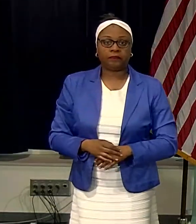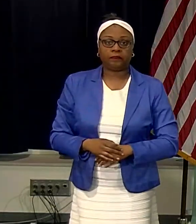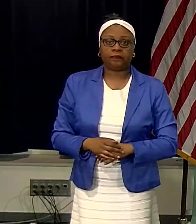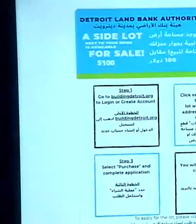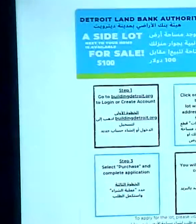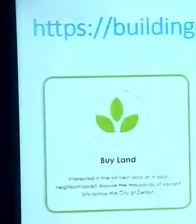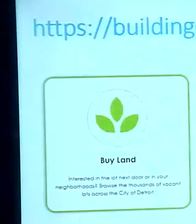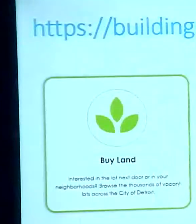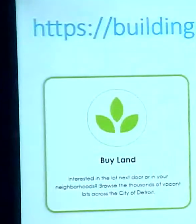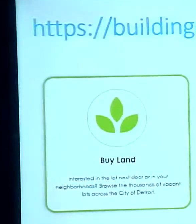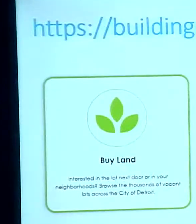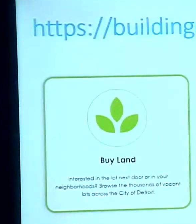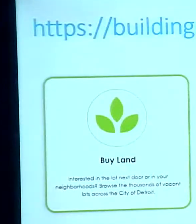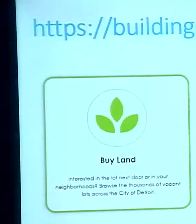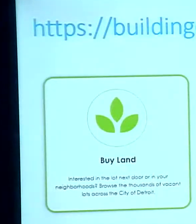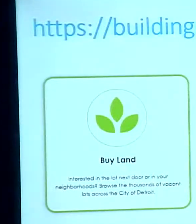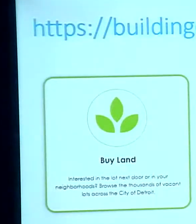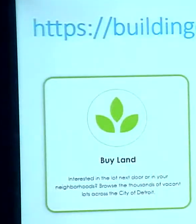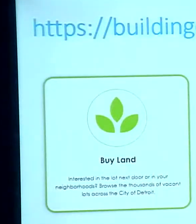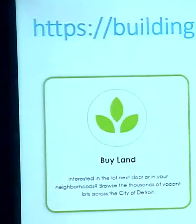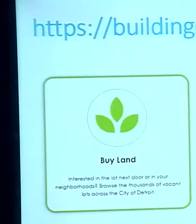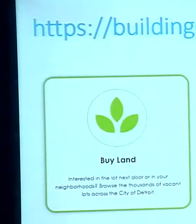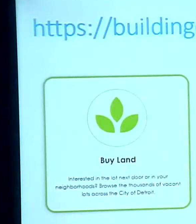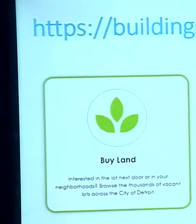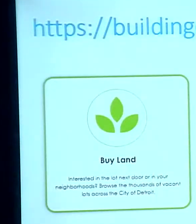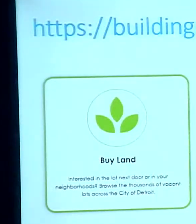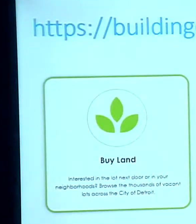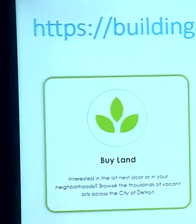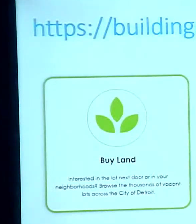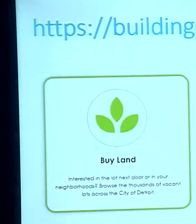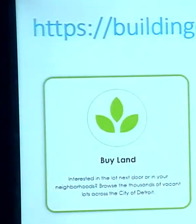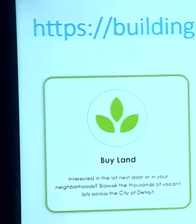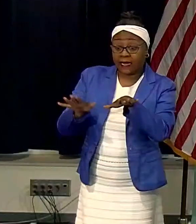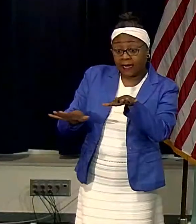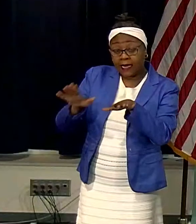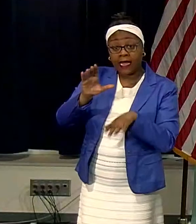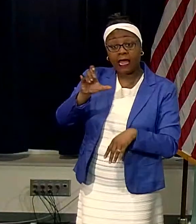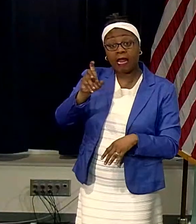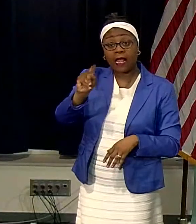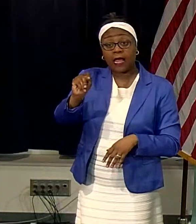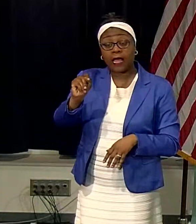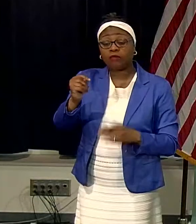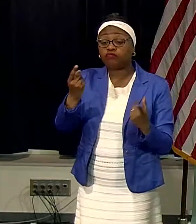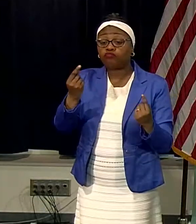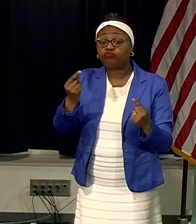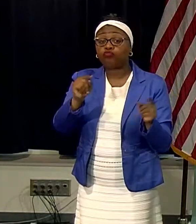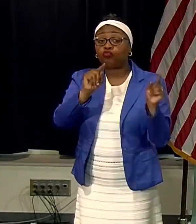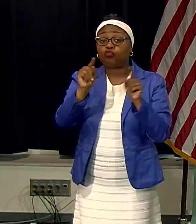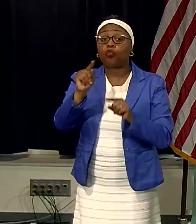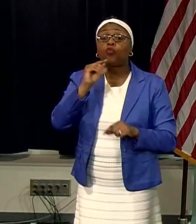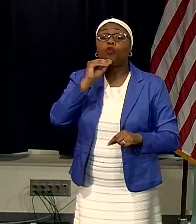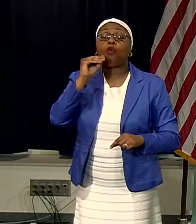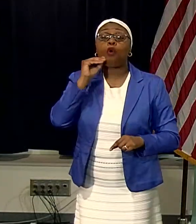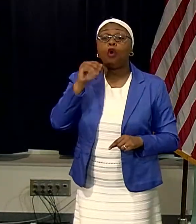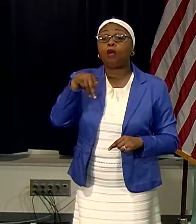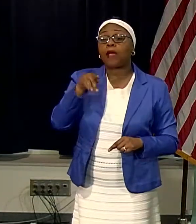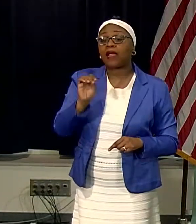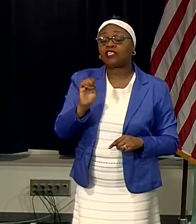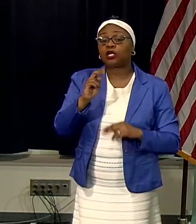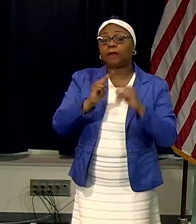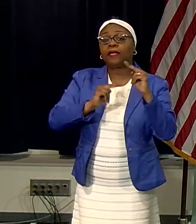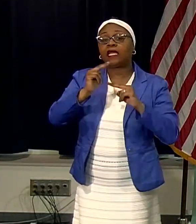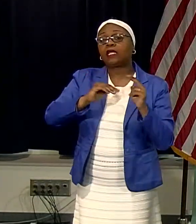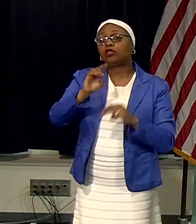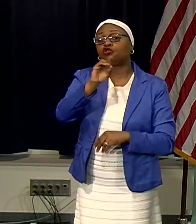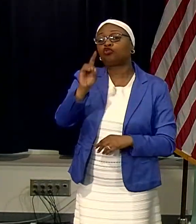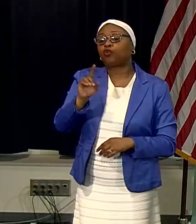We can go to the next slide. Now, to purchase our side lots, you simply go to our homepage. You can go to buildingdetroit.org. You can click in the